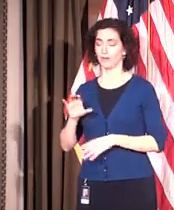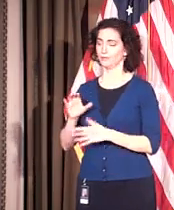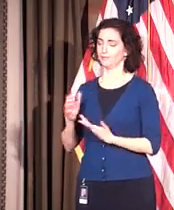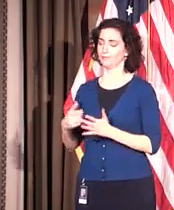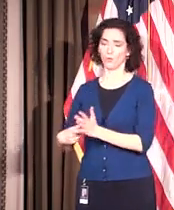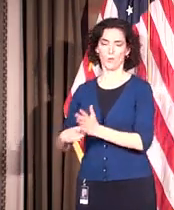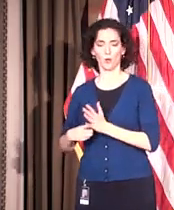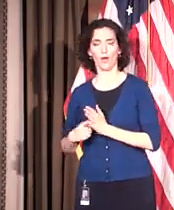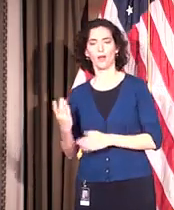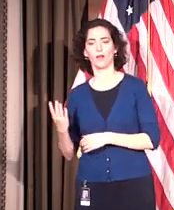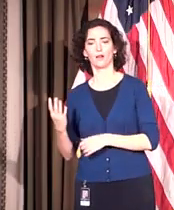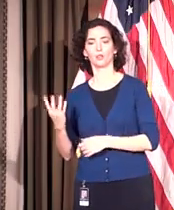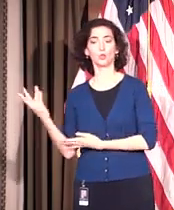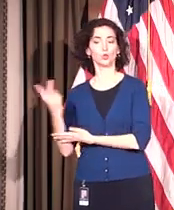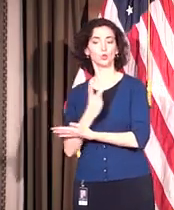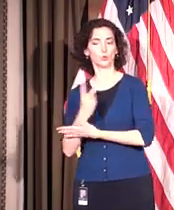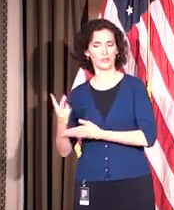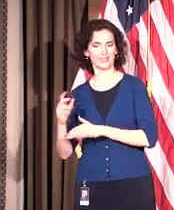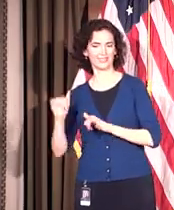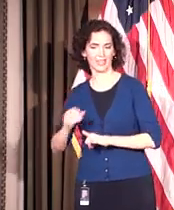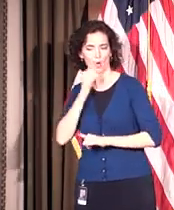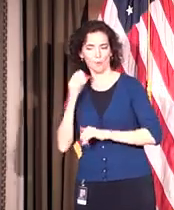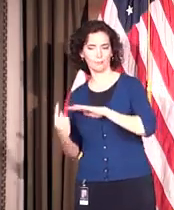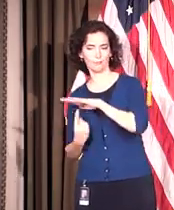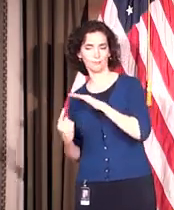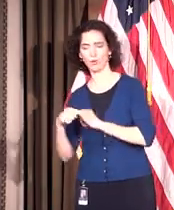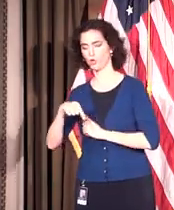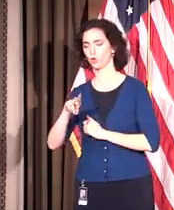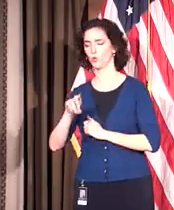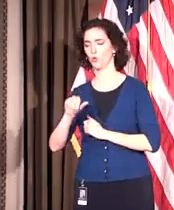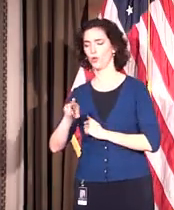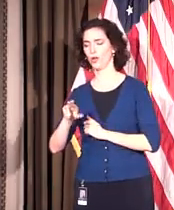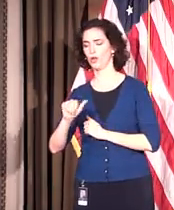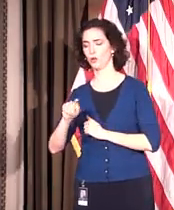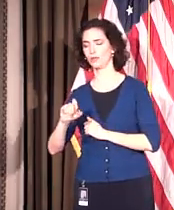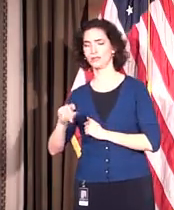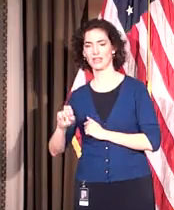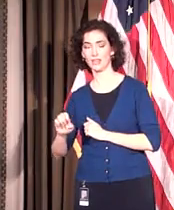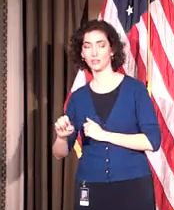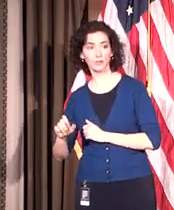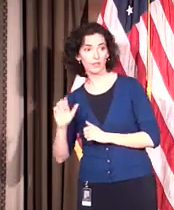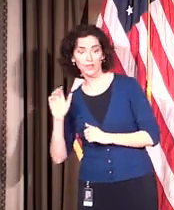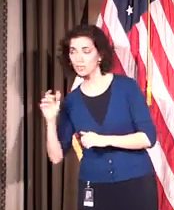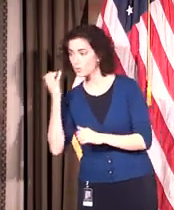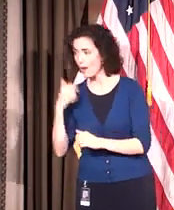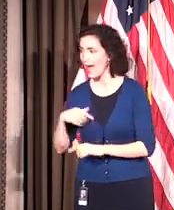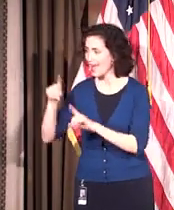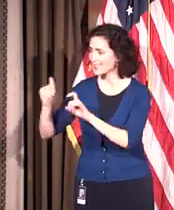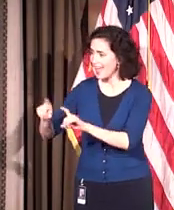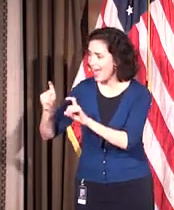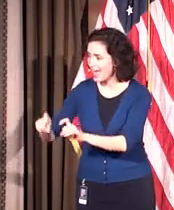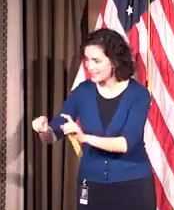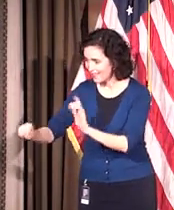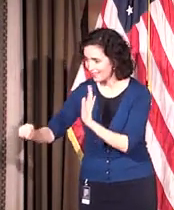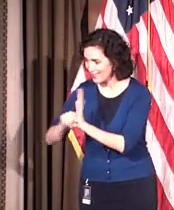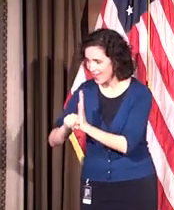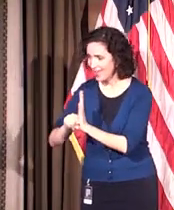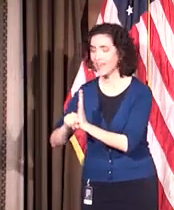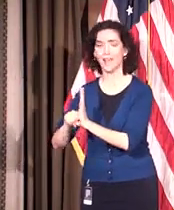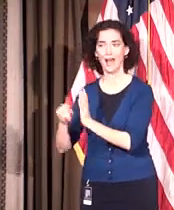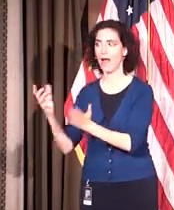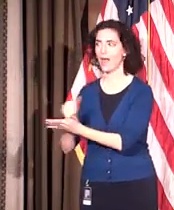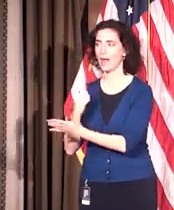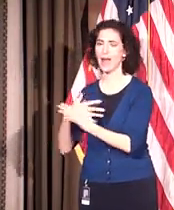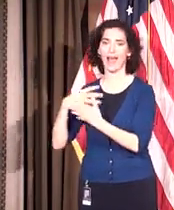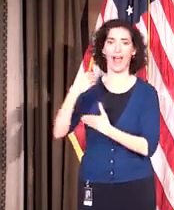No, unfortunately not. We get this question a lot, and everybody wants, so if someone's in quarantine, they're in quarantine because they had a